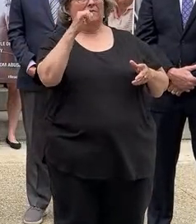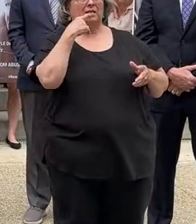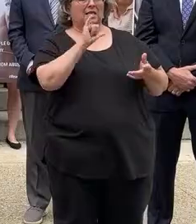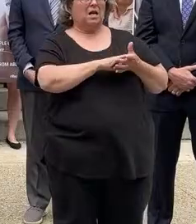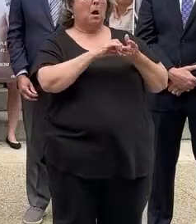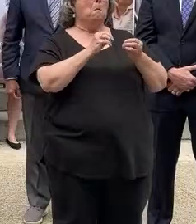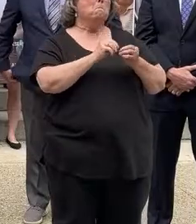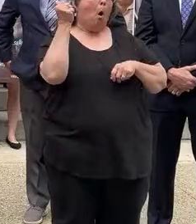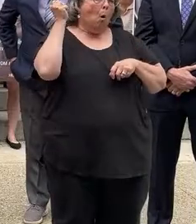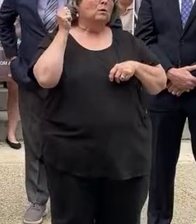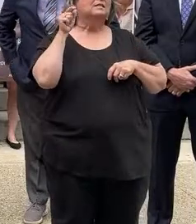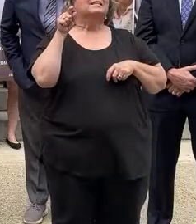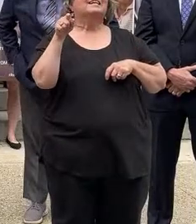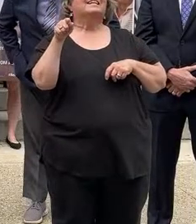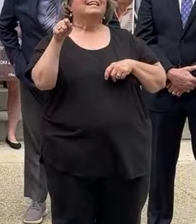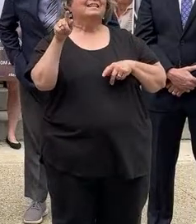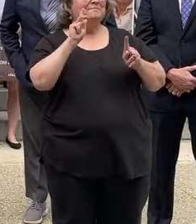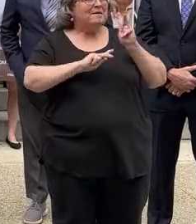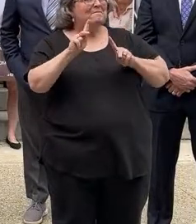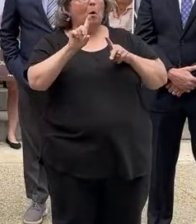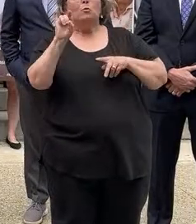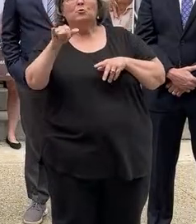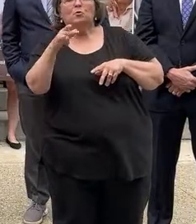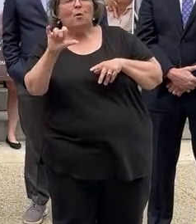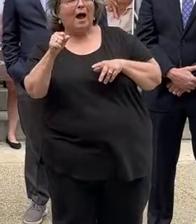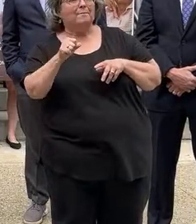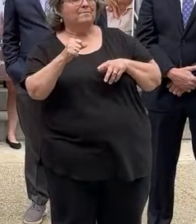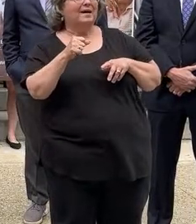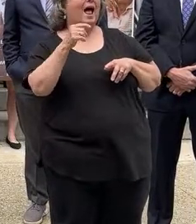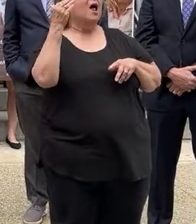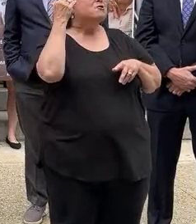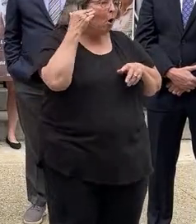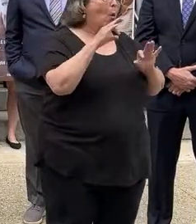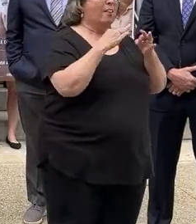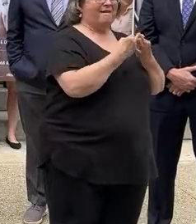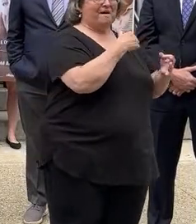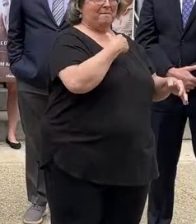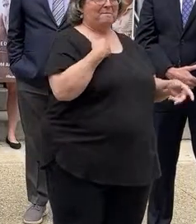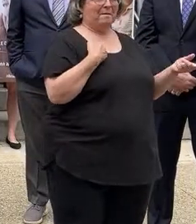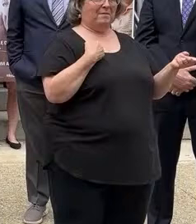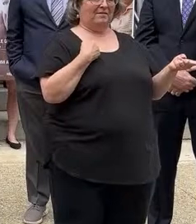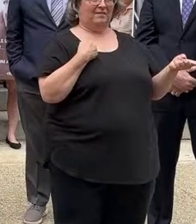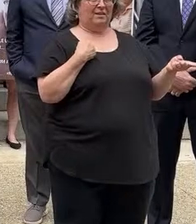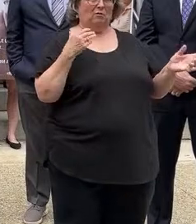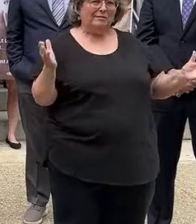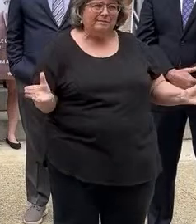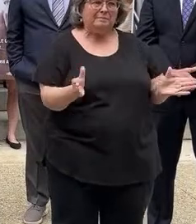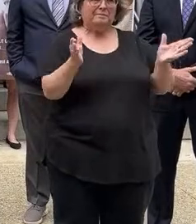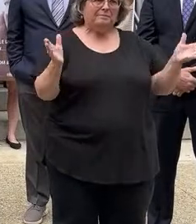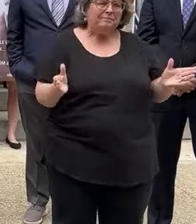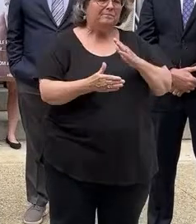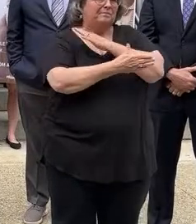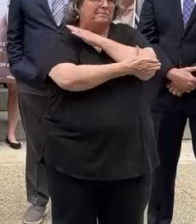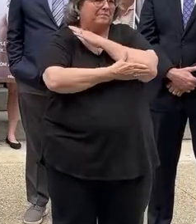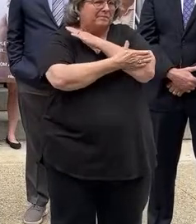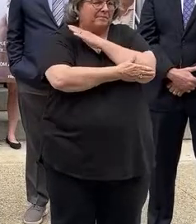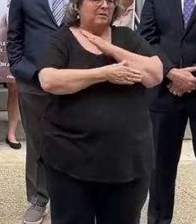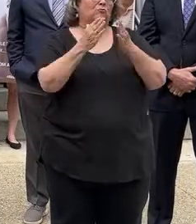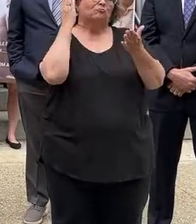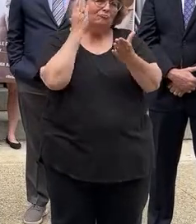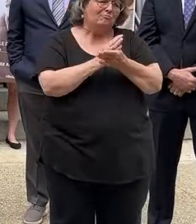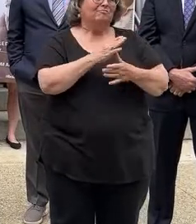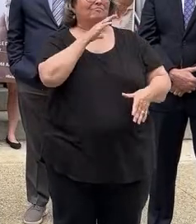of perpetrators are known to the victim. Today, we are urging our country to take action to stop elder